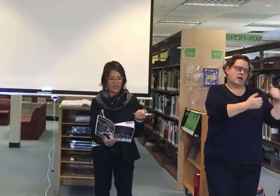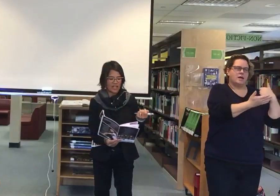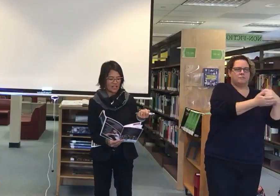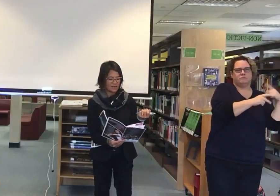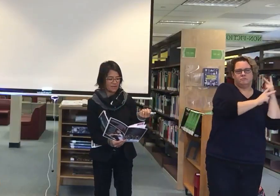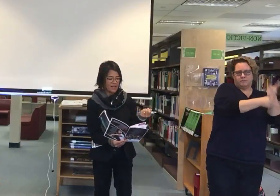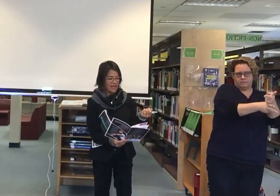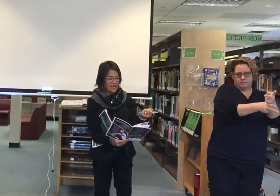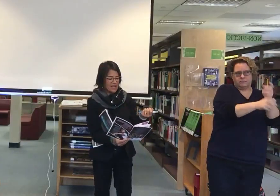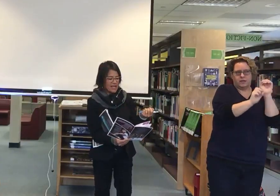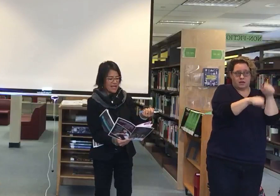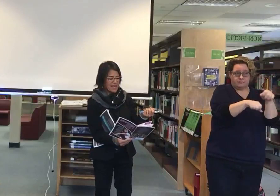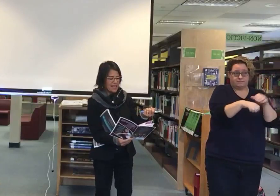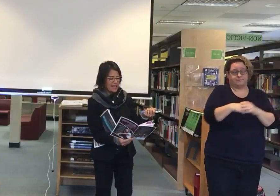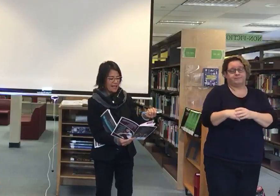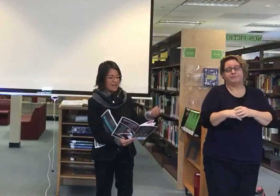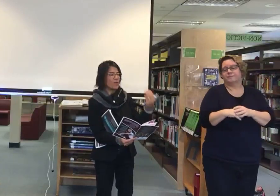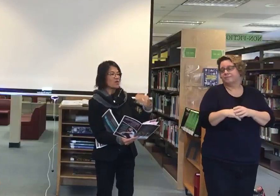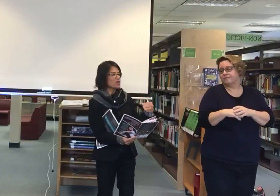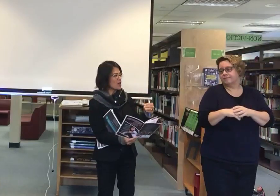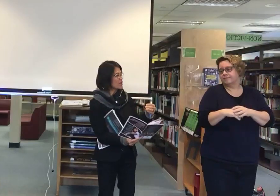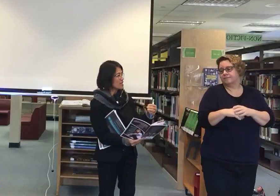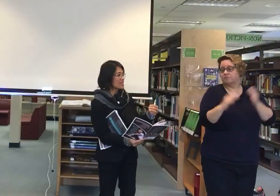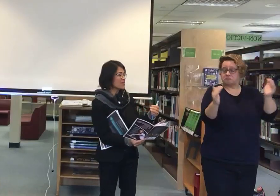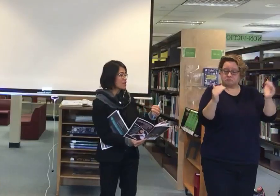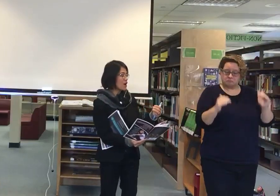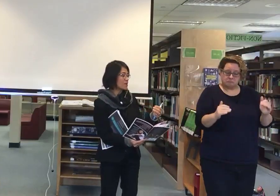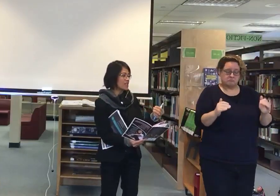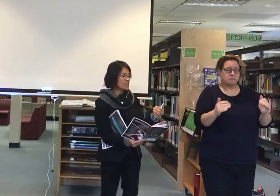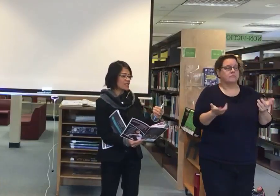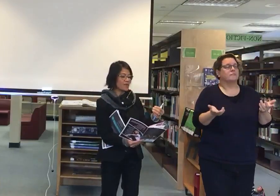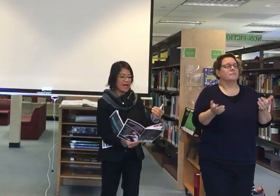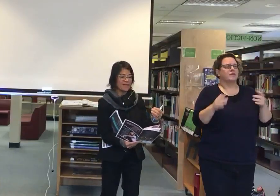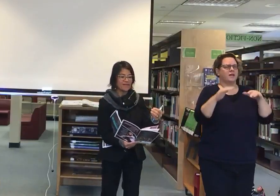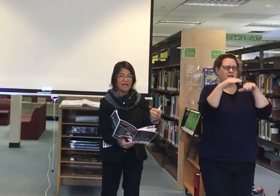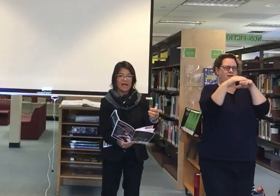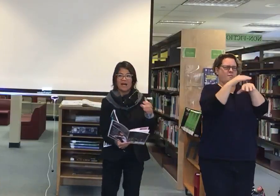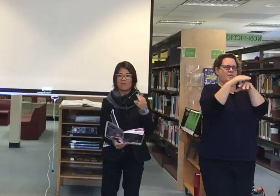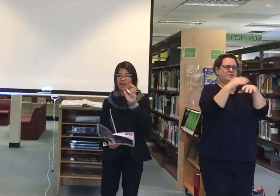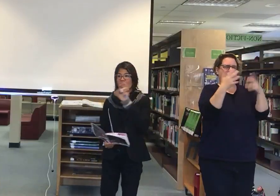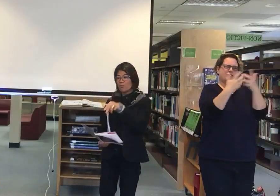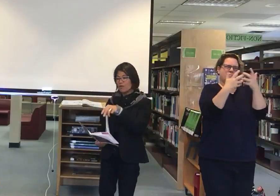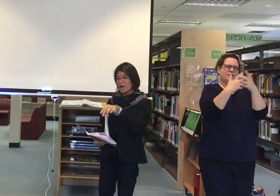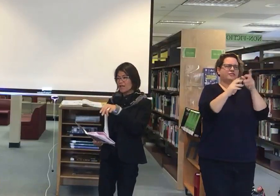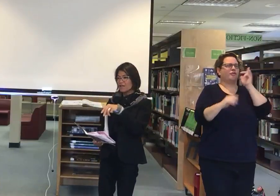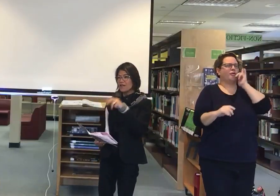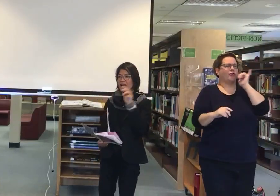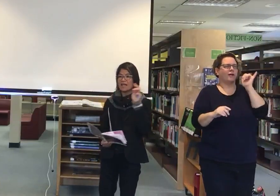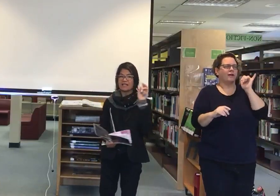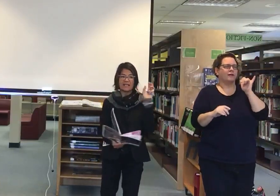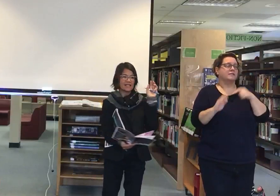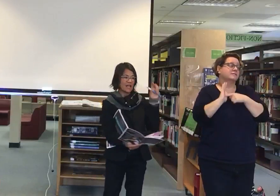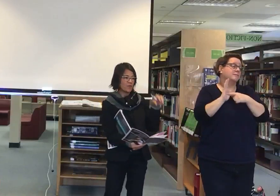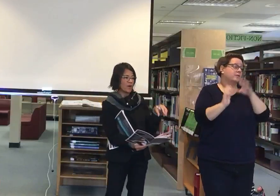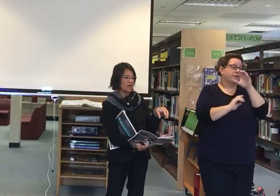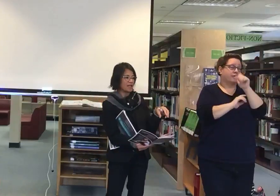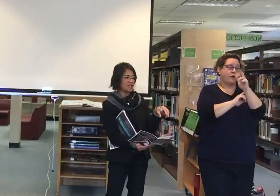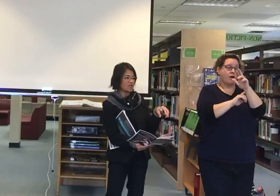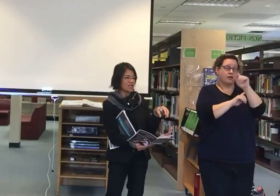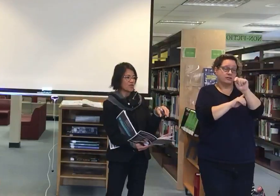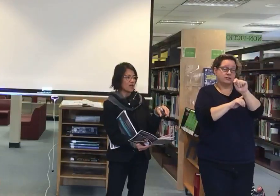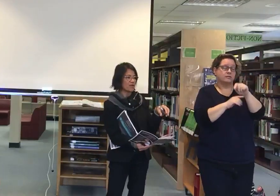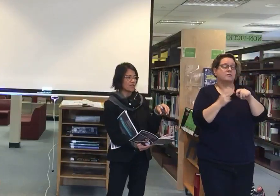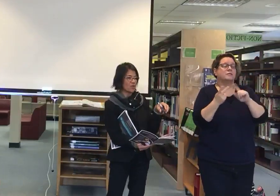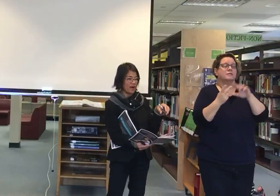in post-secondary education. And then we also talk about just the different accommodations, and we have a CART provider and a